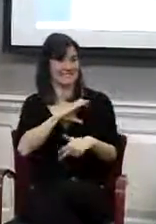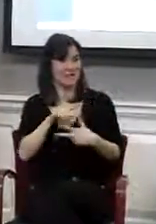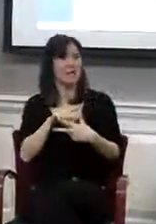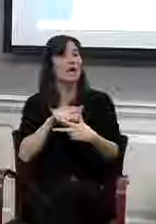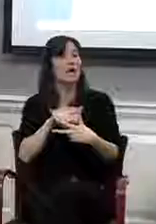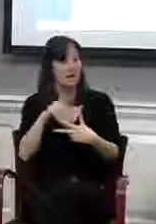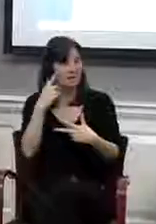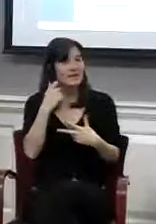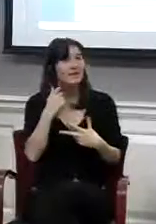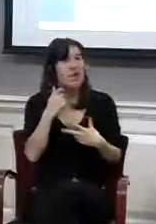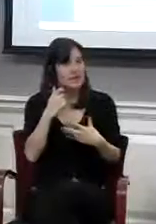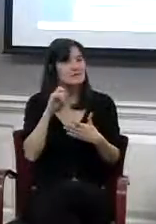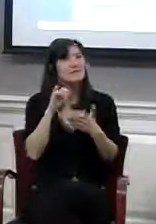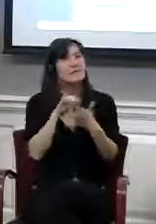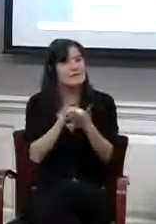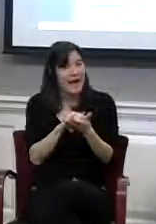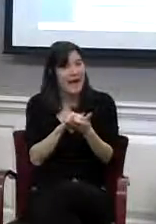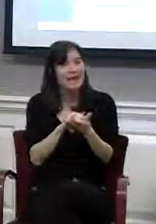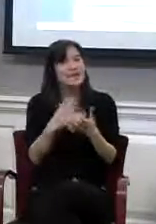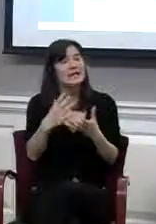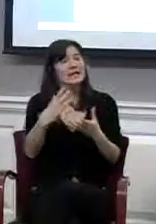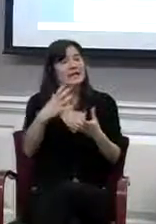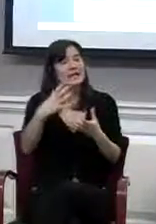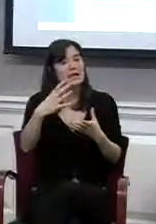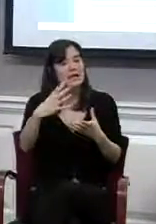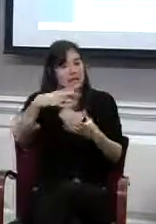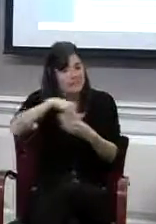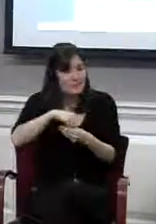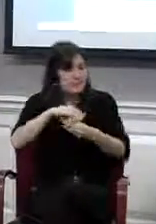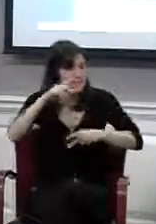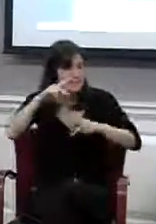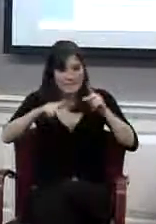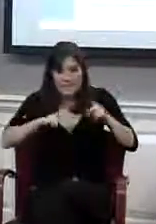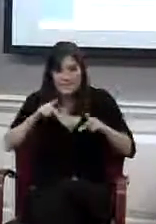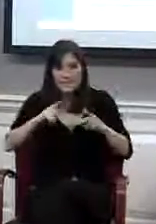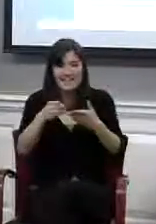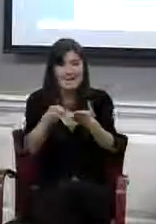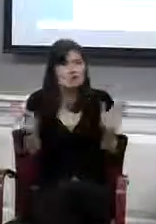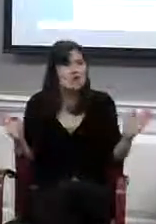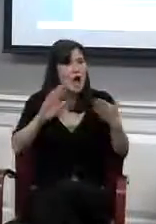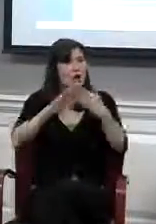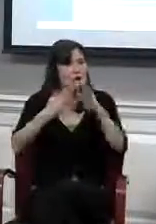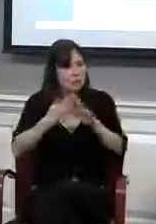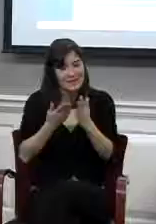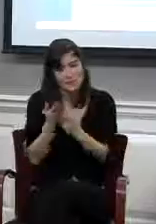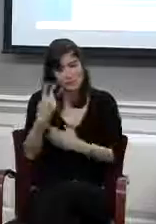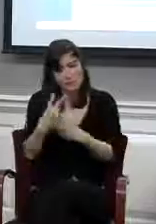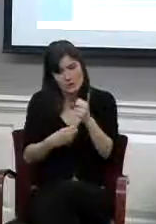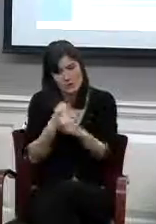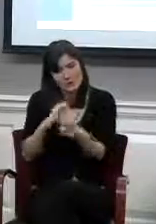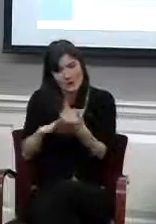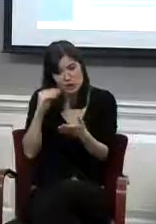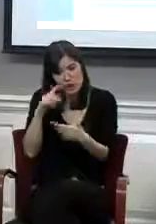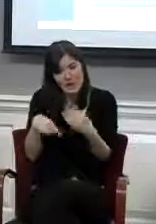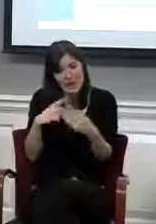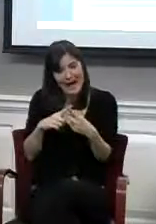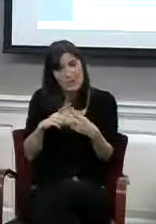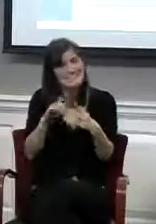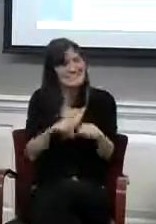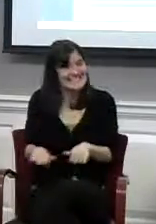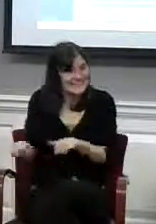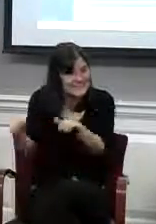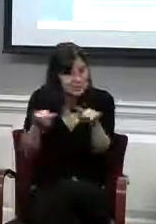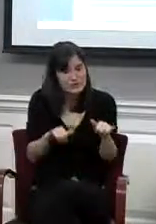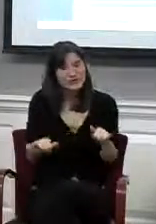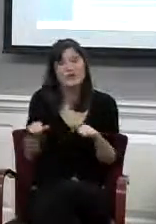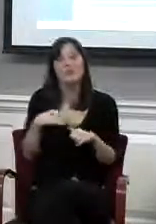into this larger global community through this two-year course of understanding what these norms and standards were. I wanted to talk a little bit about the